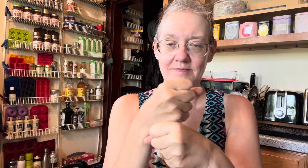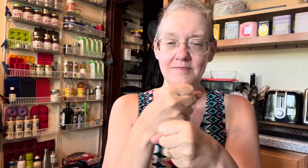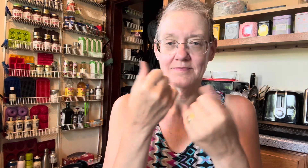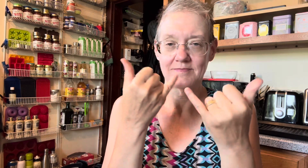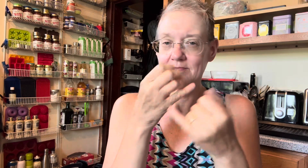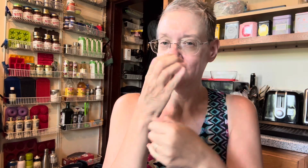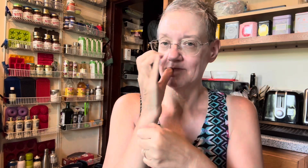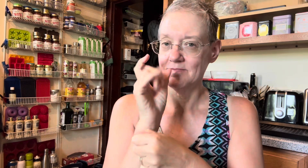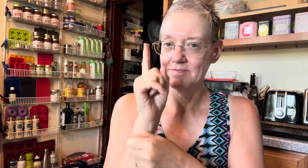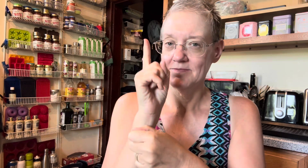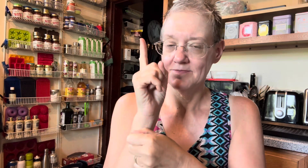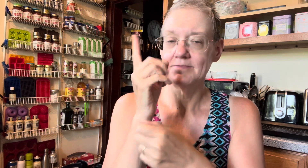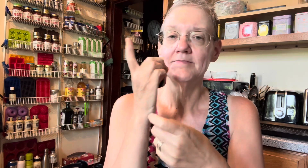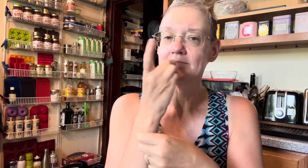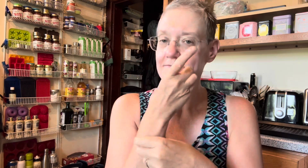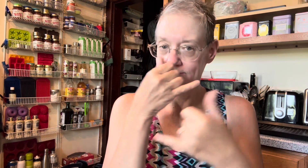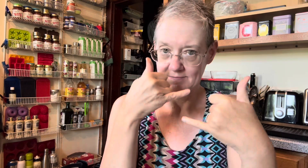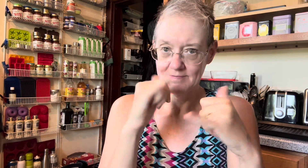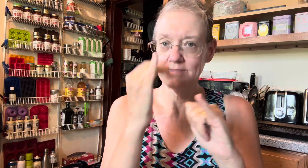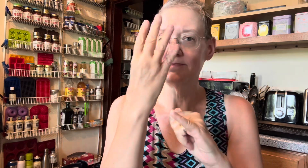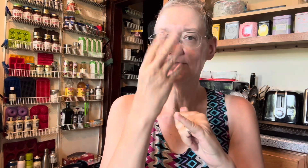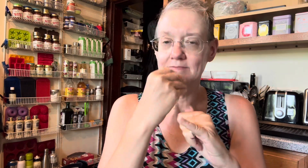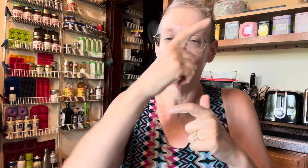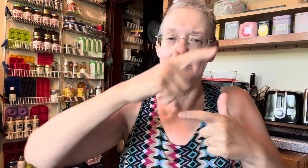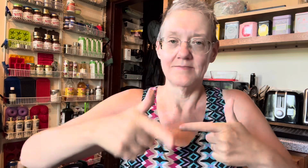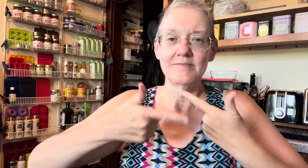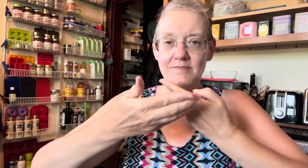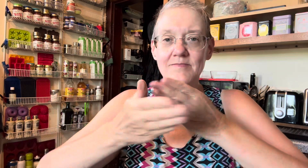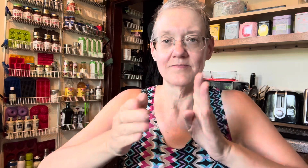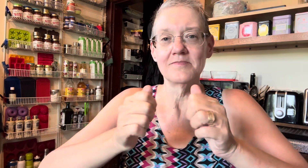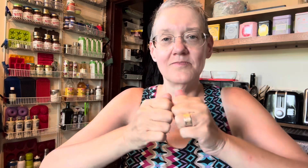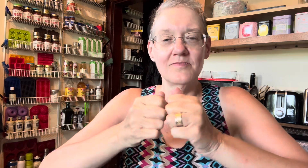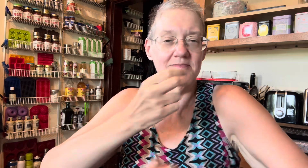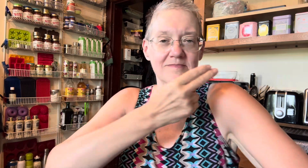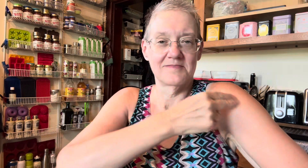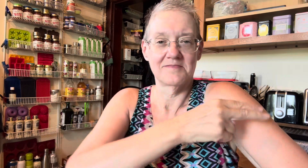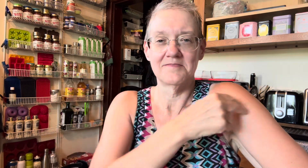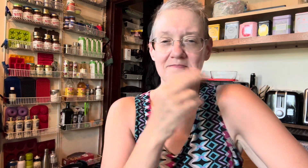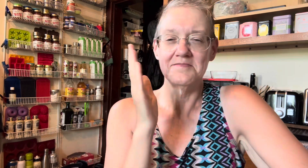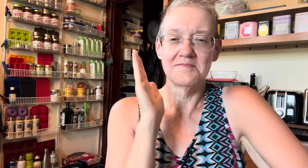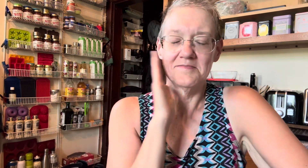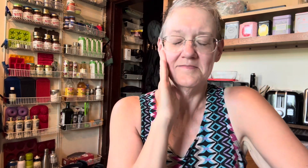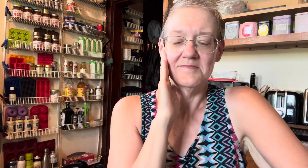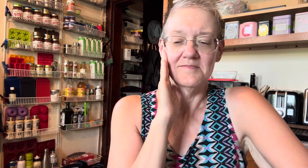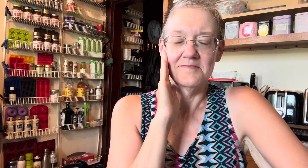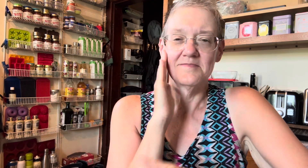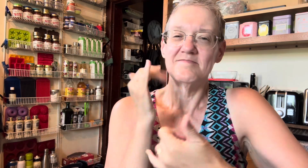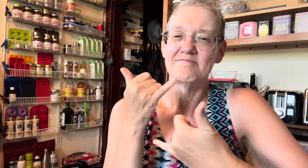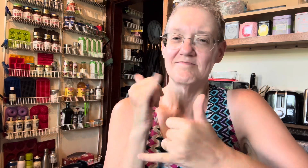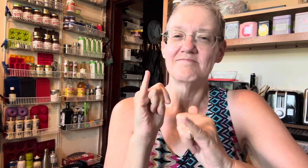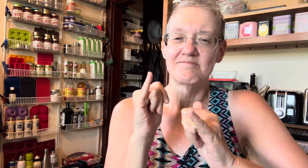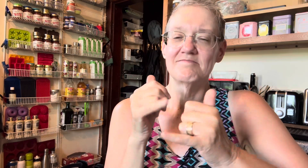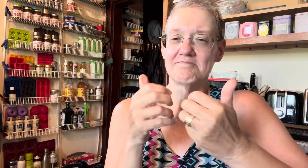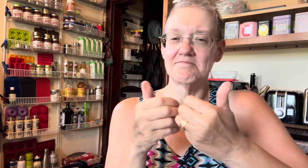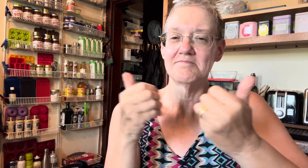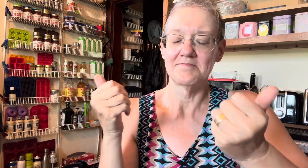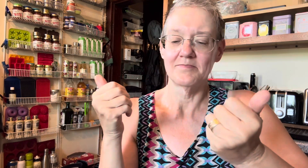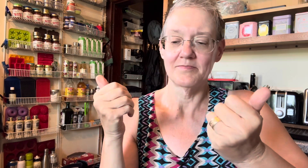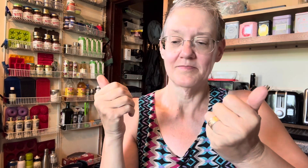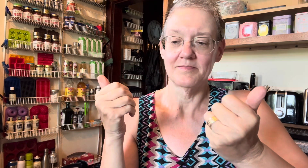breakfast is always coffee. I already had it upstairs. I'm still sleeping upstairs, and Dale is still in the hospital bed in the living room.